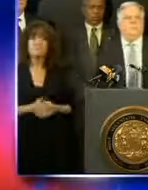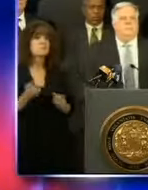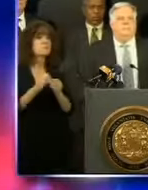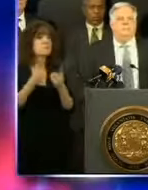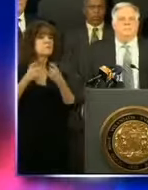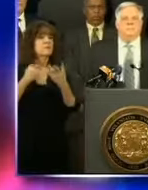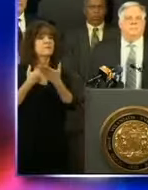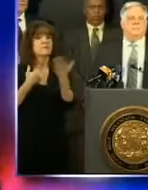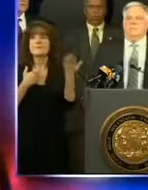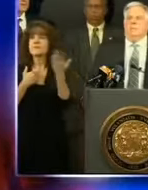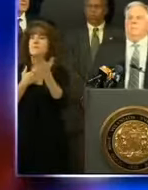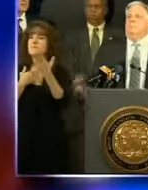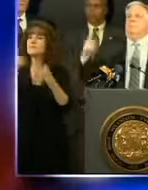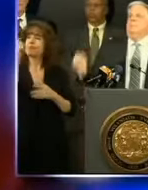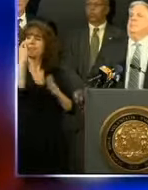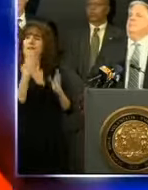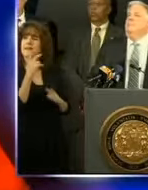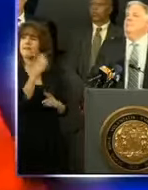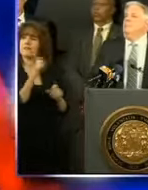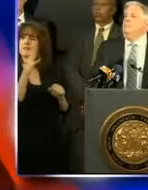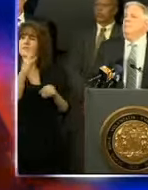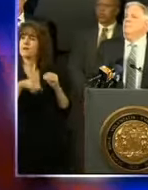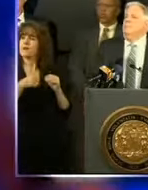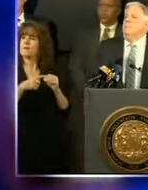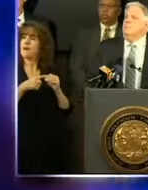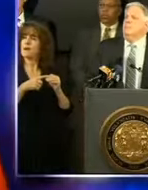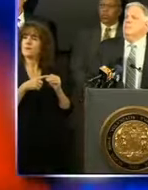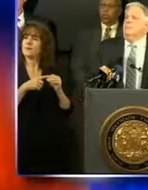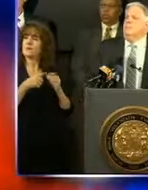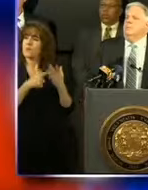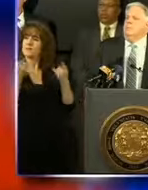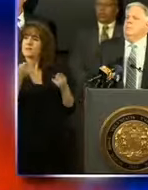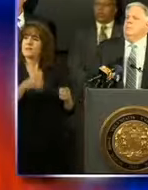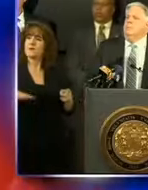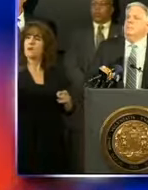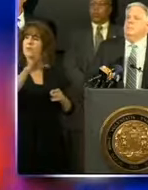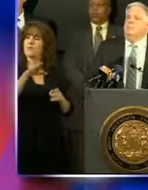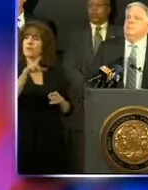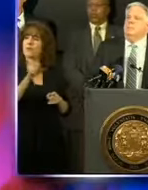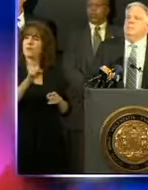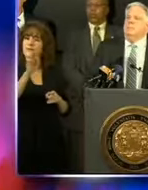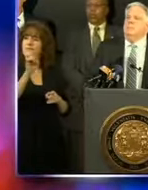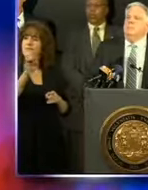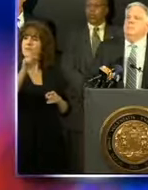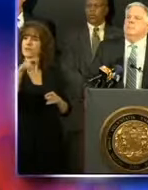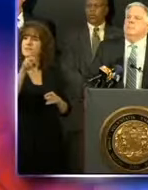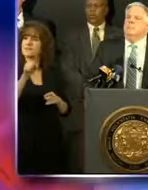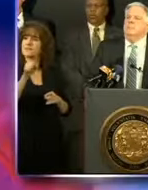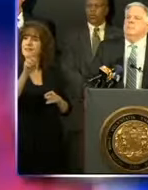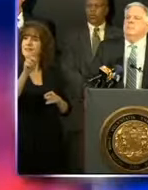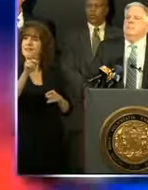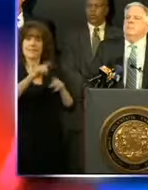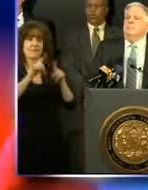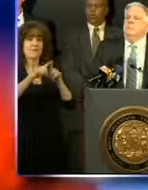Anybody else? Yes. Can you just speak to, I mean, seeing what has been going on in the country, obviously, Ferguson and the different situations that